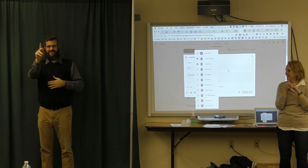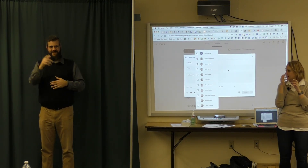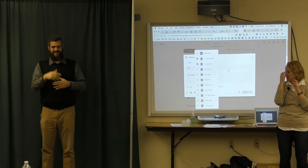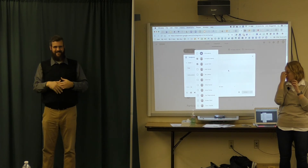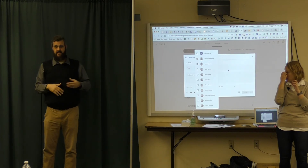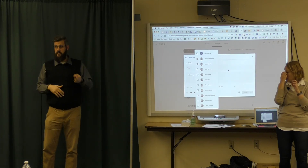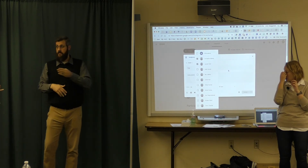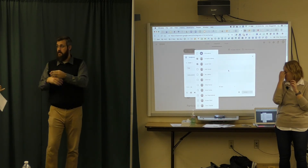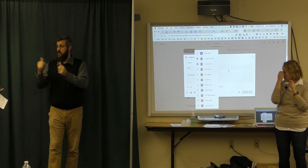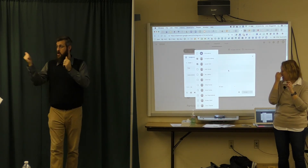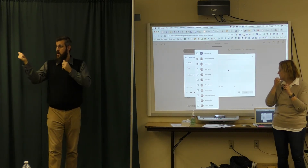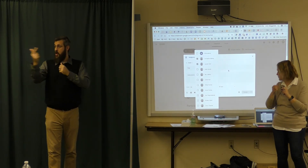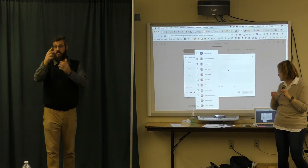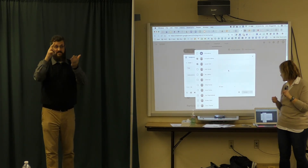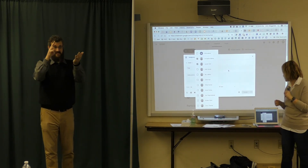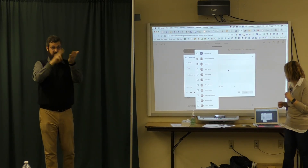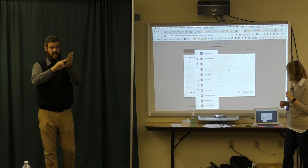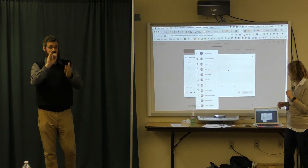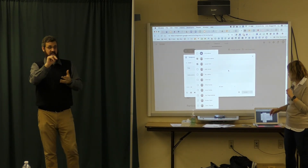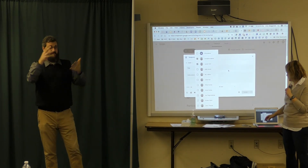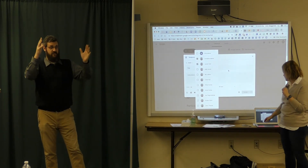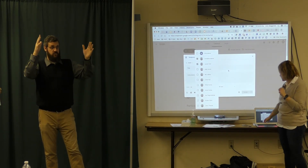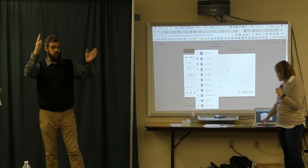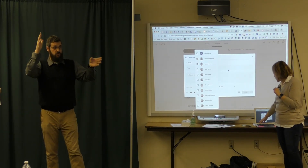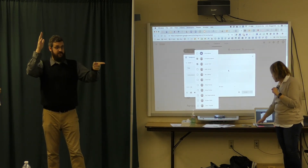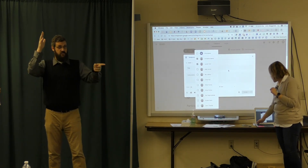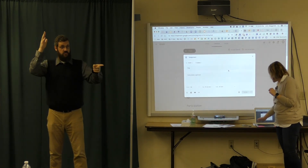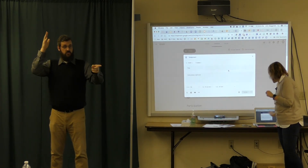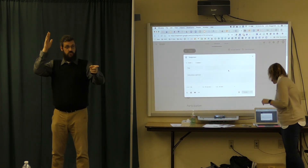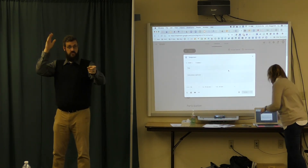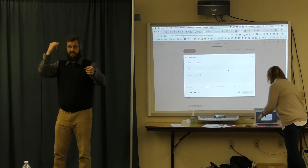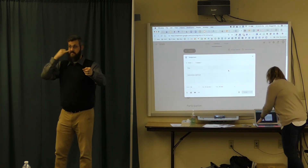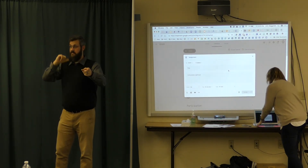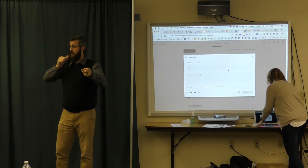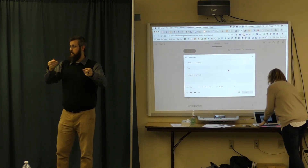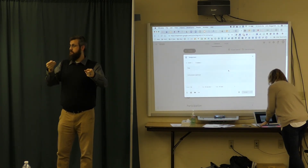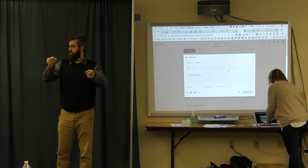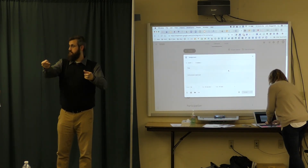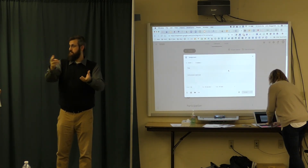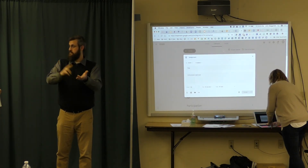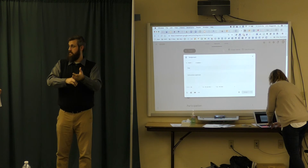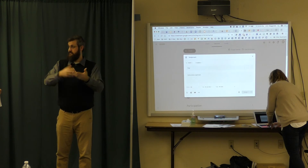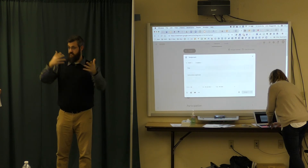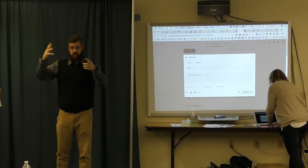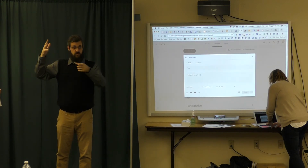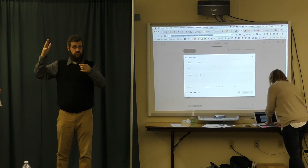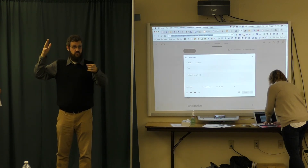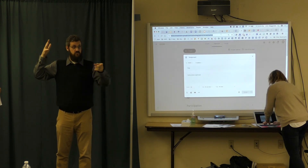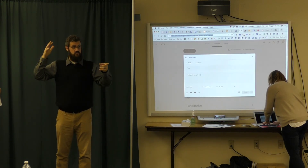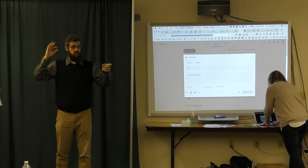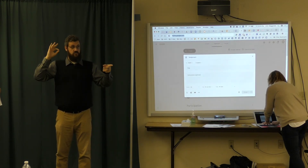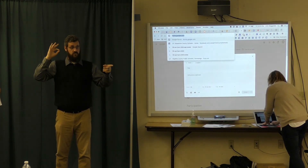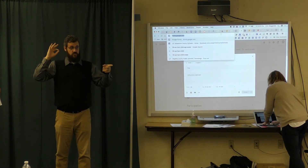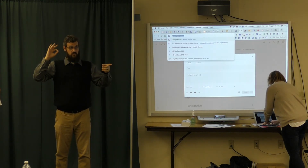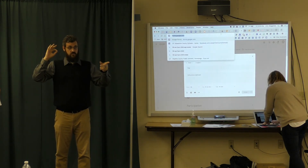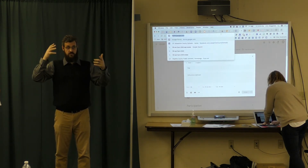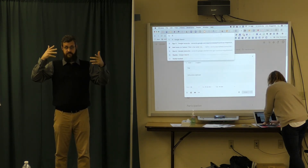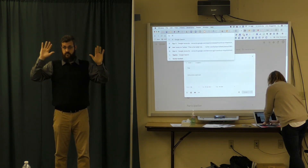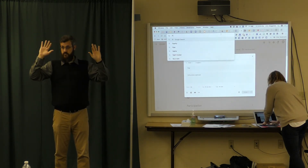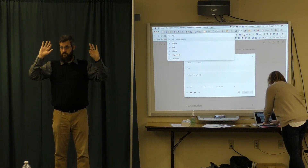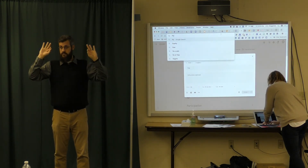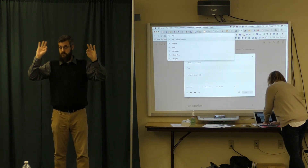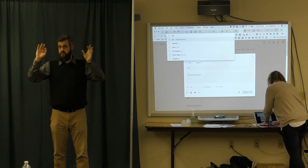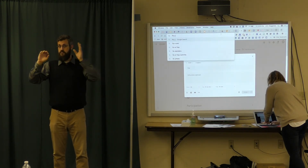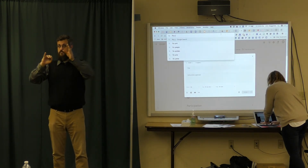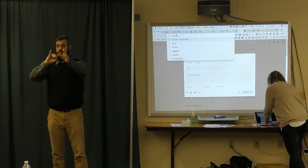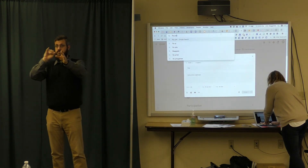Has everyone signed the sign-in sheet? I need to bring that to you if you have not signed. Everybody signed? Do